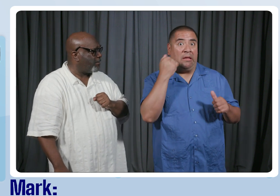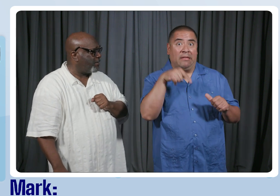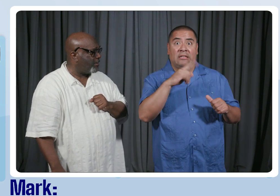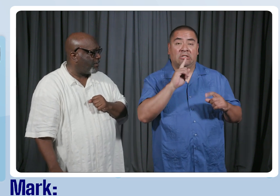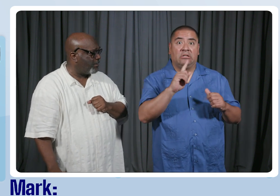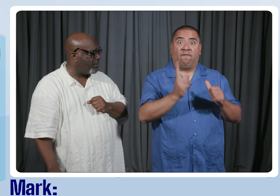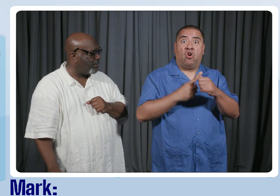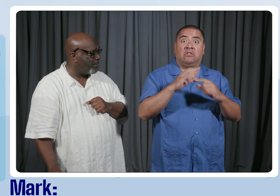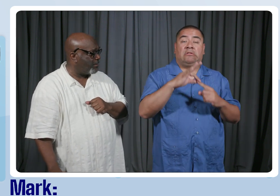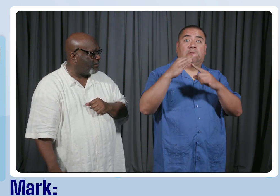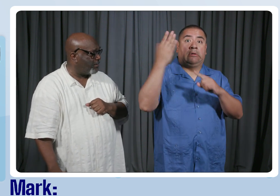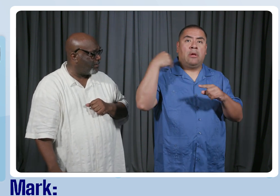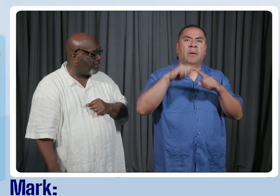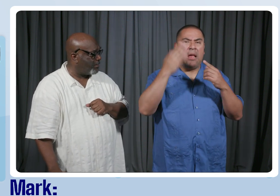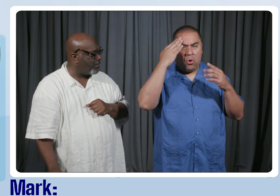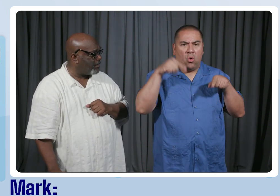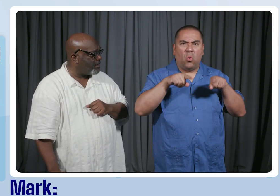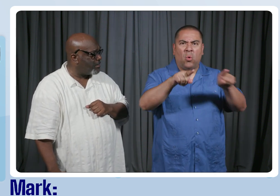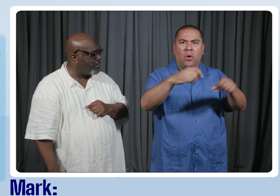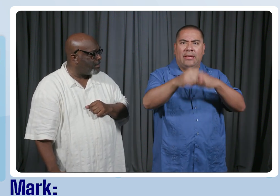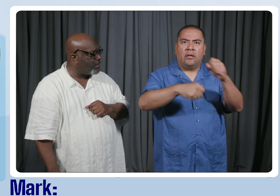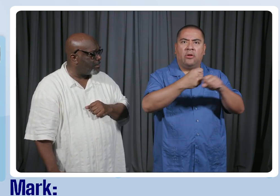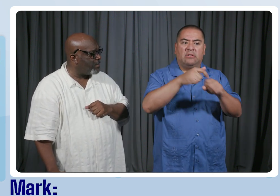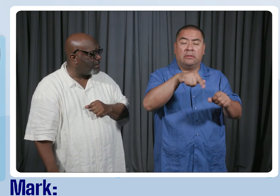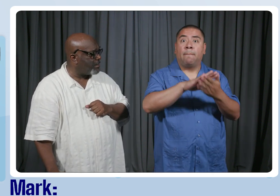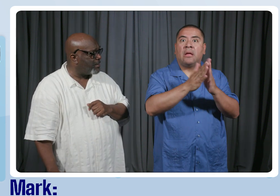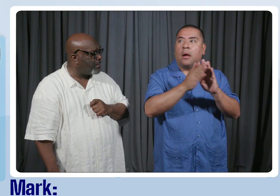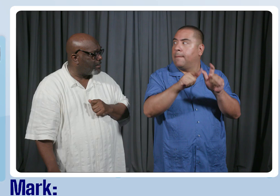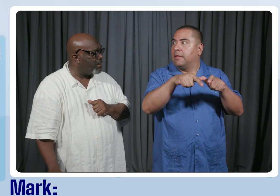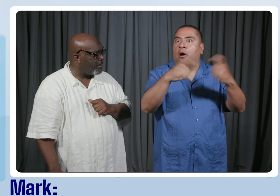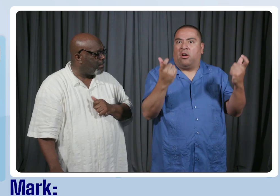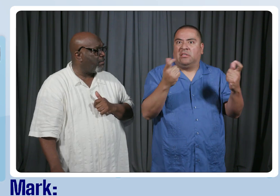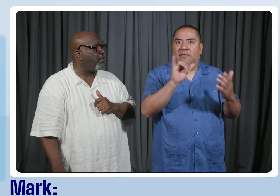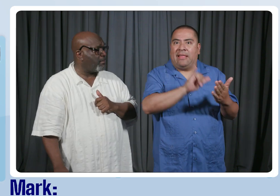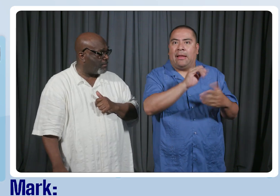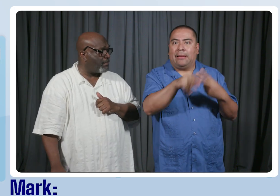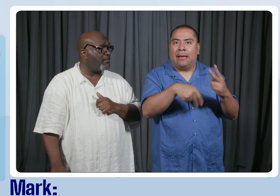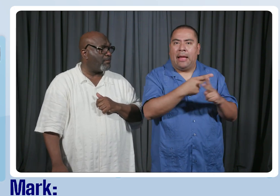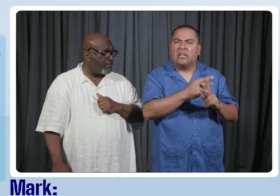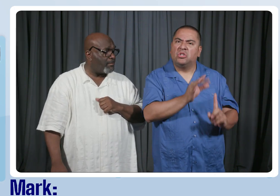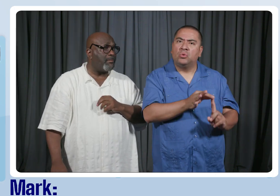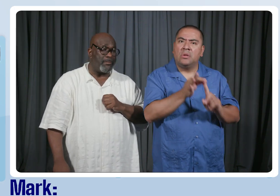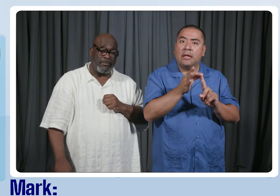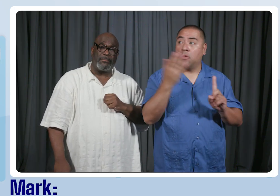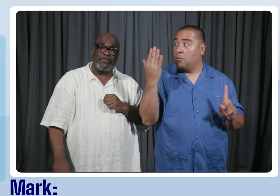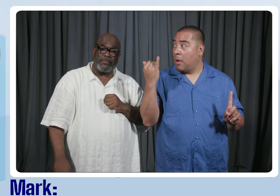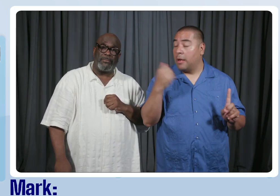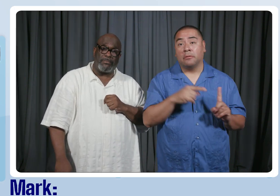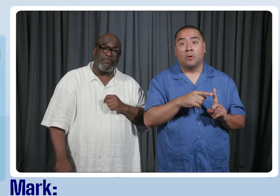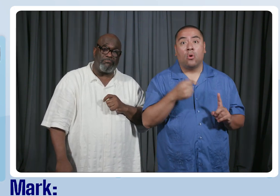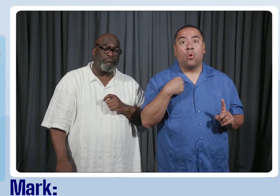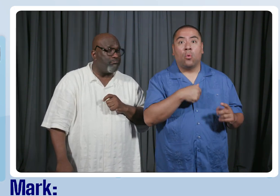kind. Over the years, I do know that it's morphed into one of the largest of its kind. It's unique in the fact that